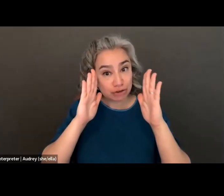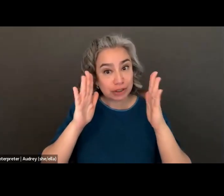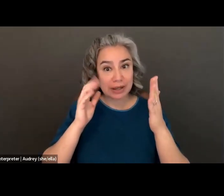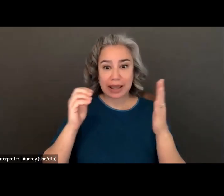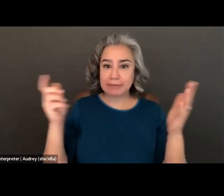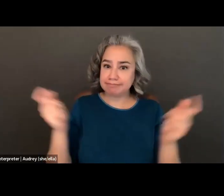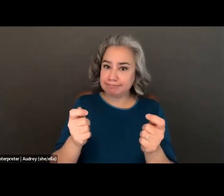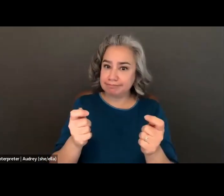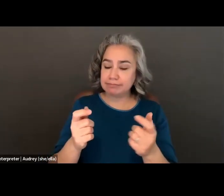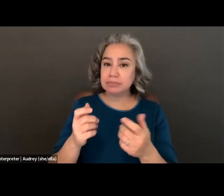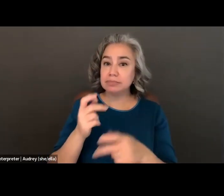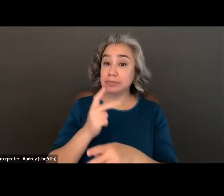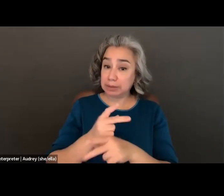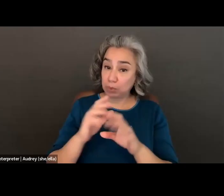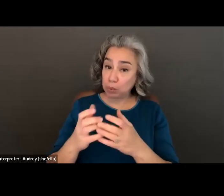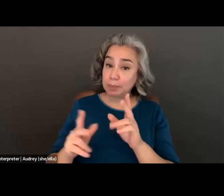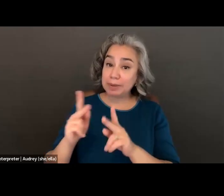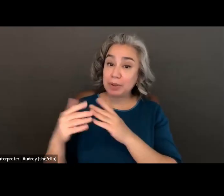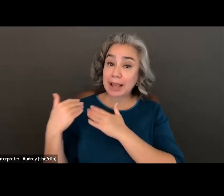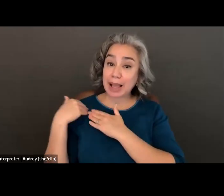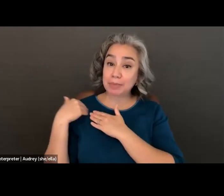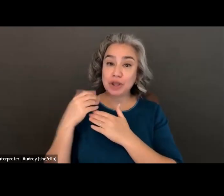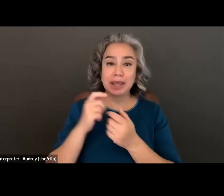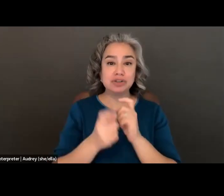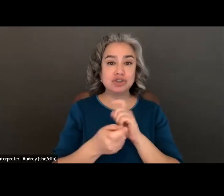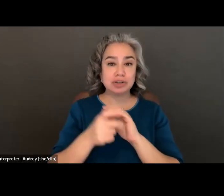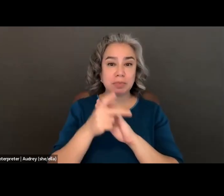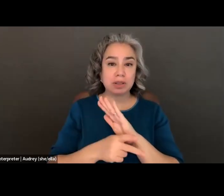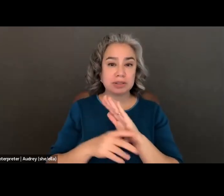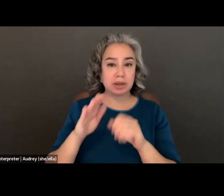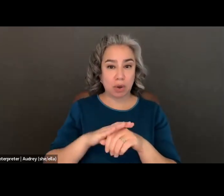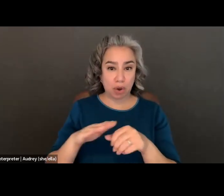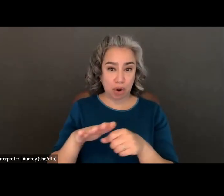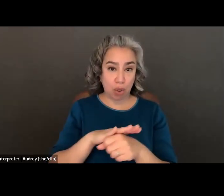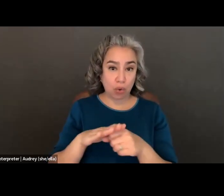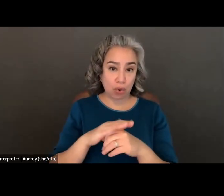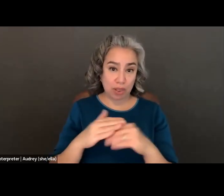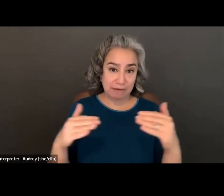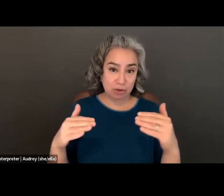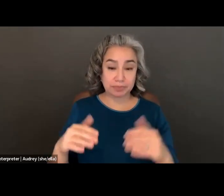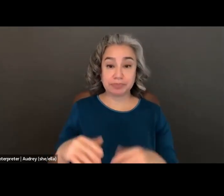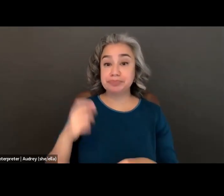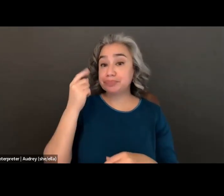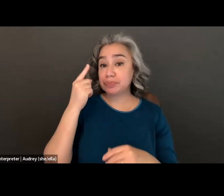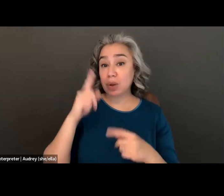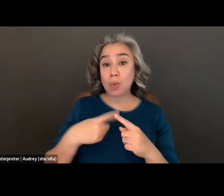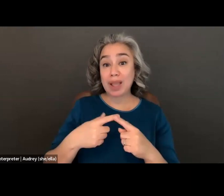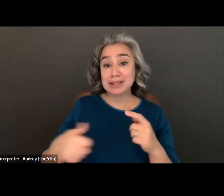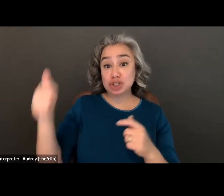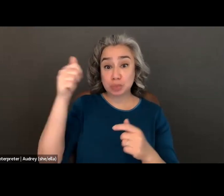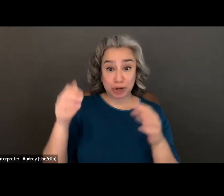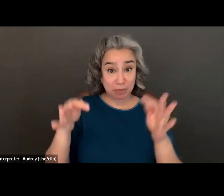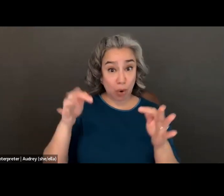group of people accountable, as well as change policy on a local level. Similarly, when the Supreme Court did not allow me to